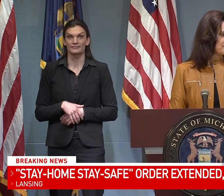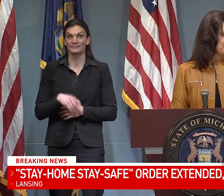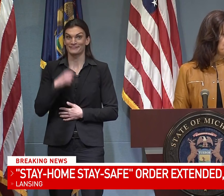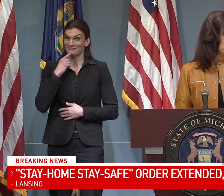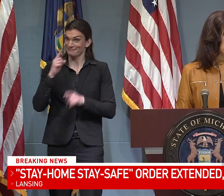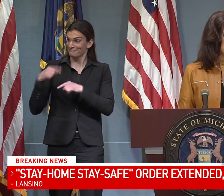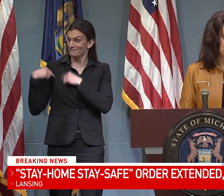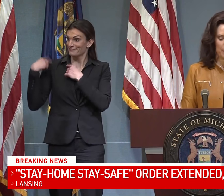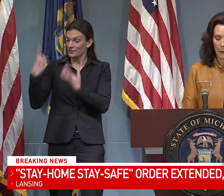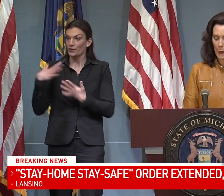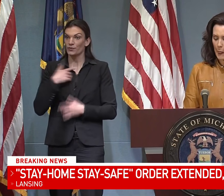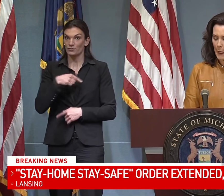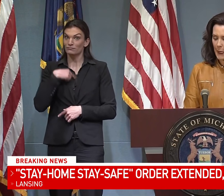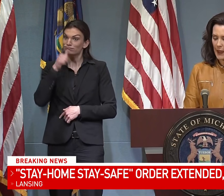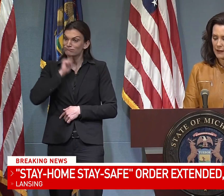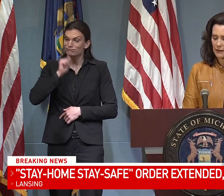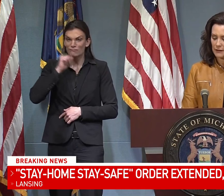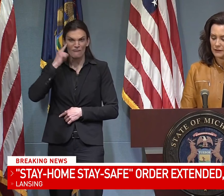already.